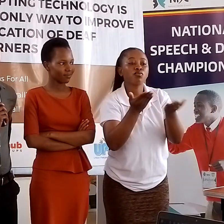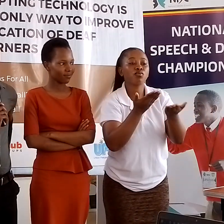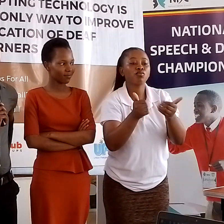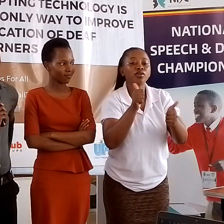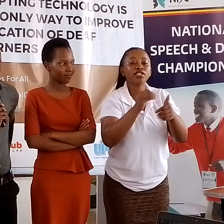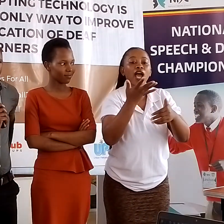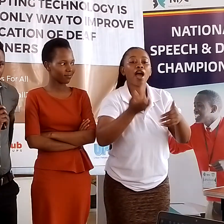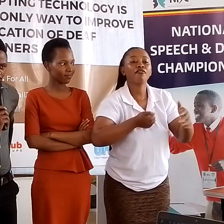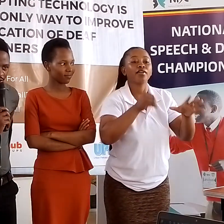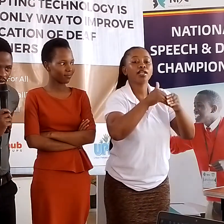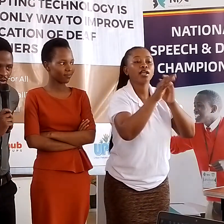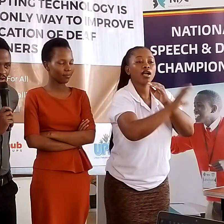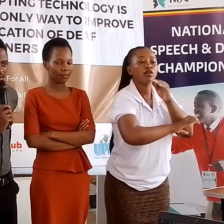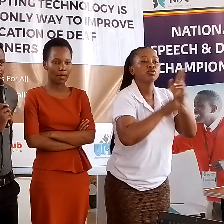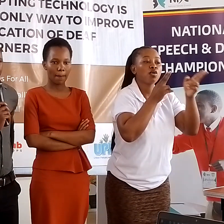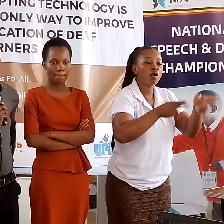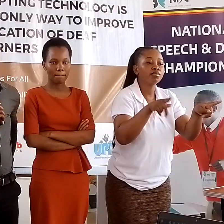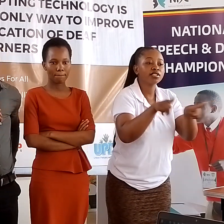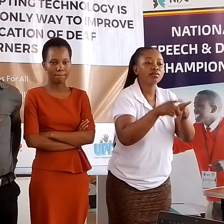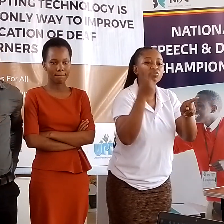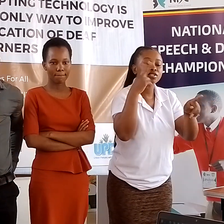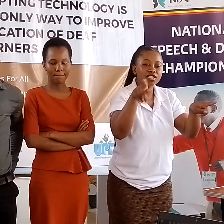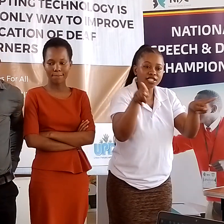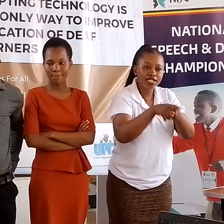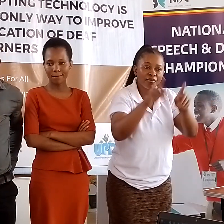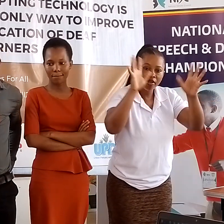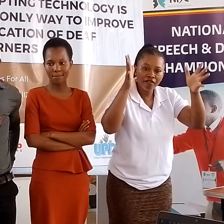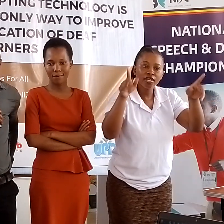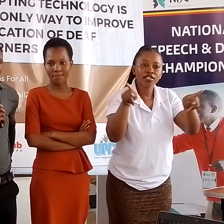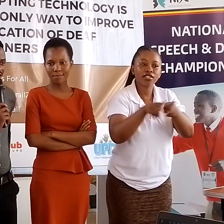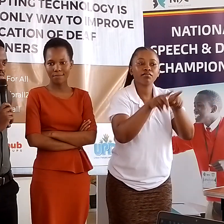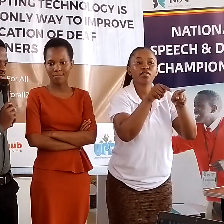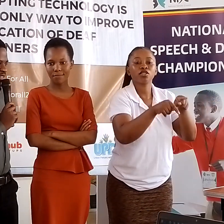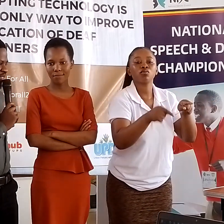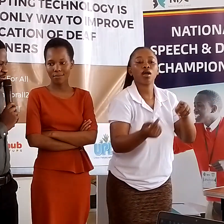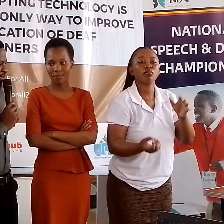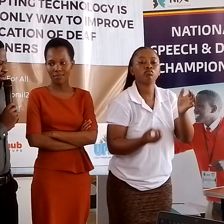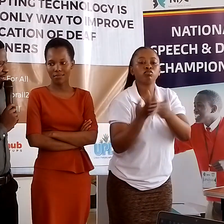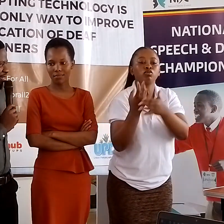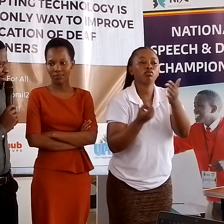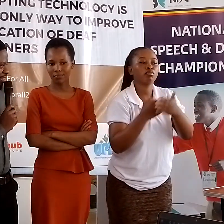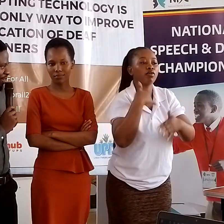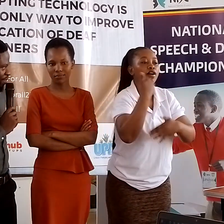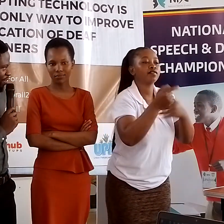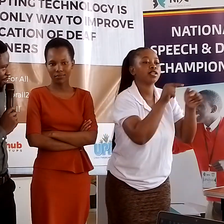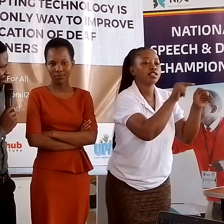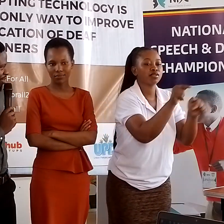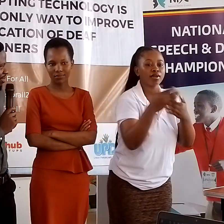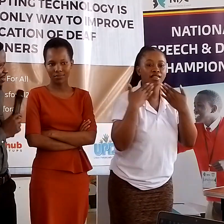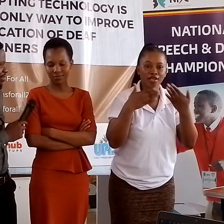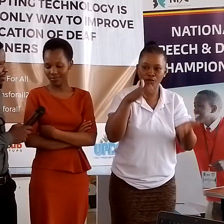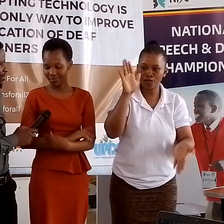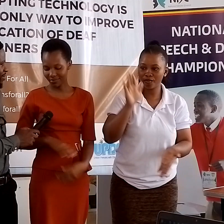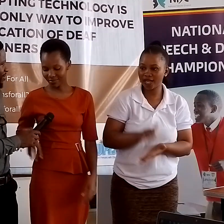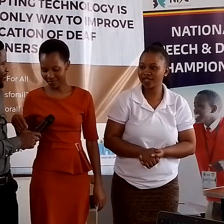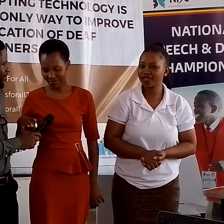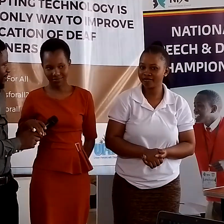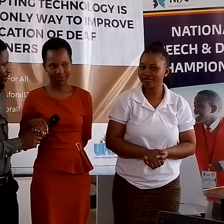country, and I hope to see more events of the same kind coming up after this one. Thank you very much.